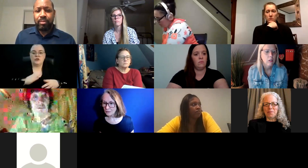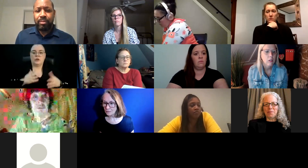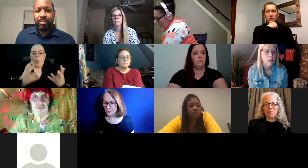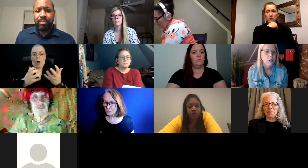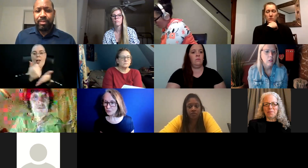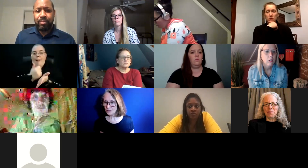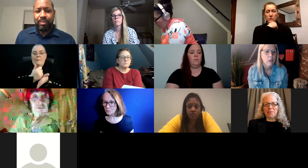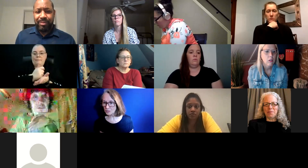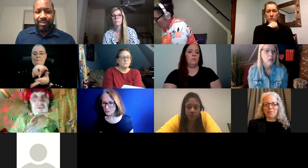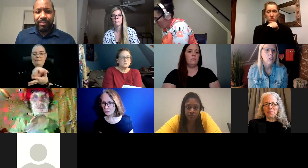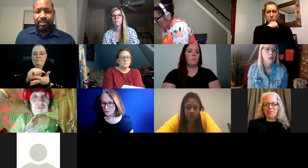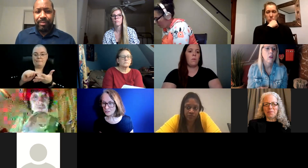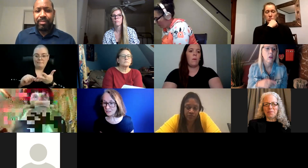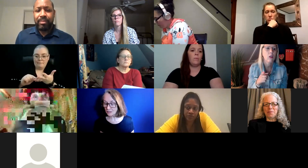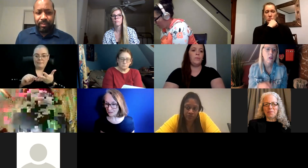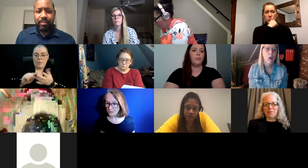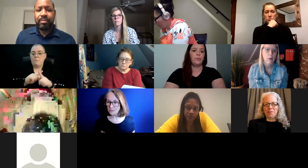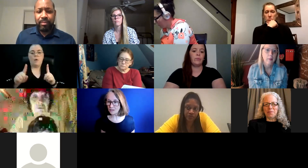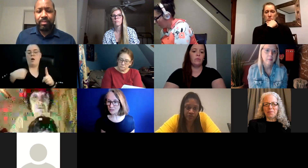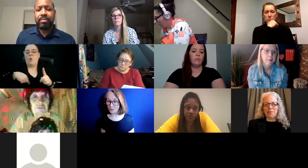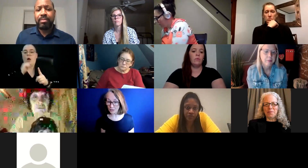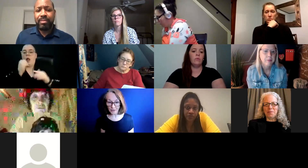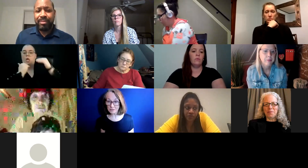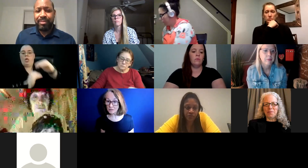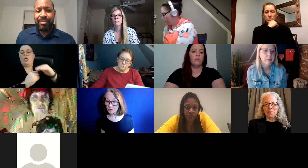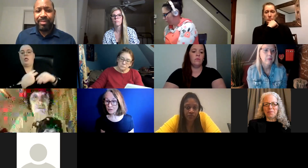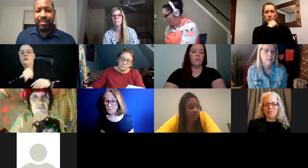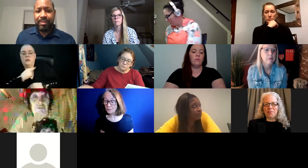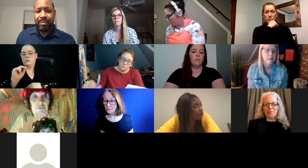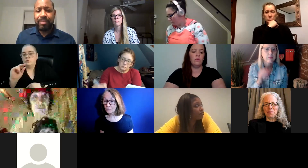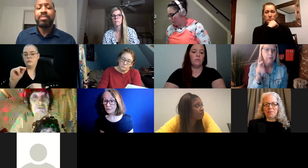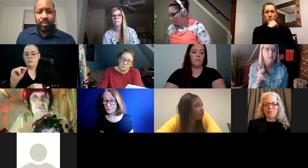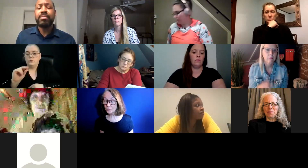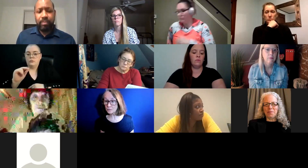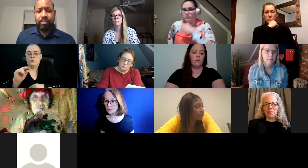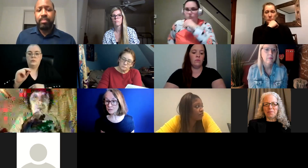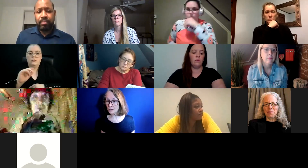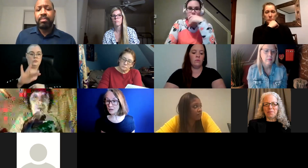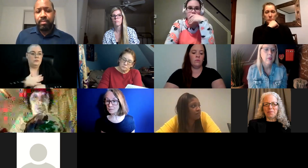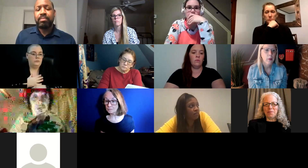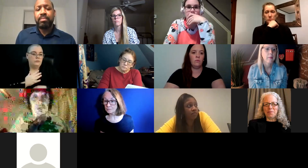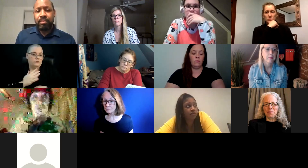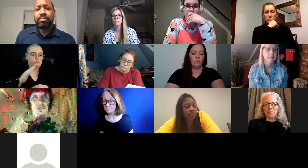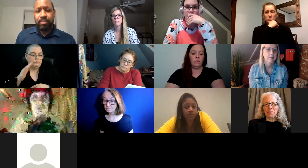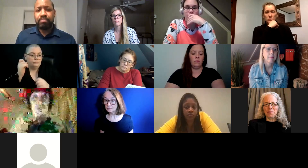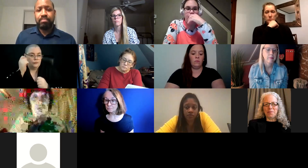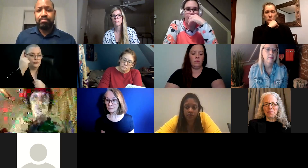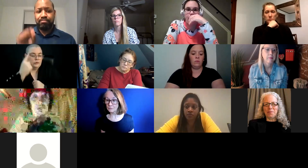that's where the commissioners are seeking guidance. That's where they are asking for help. But we're not limited to that. That's